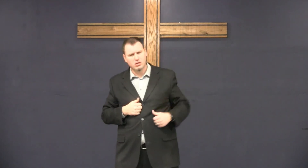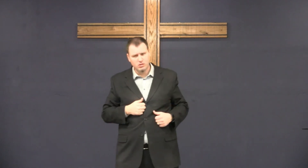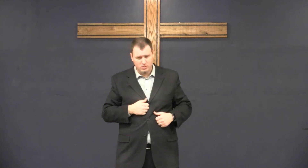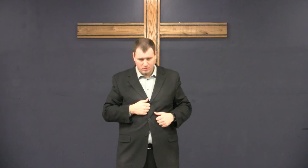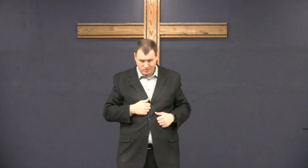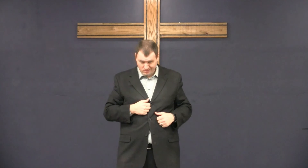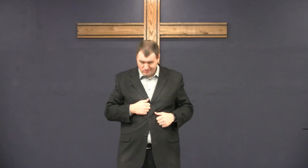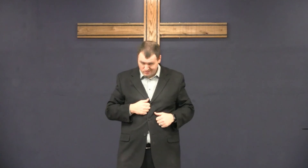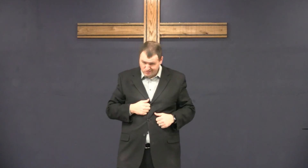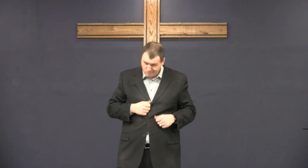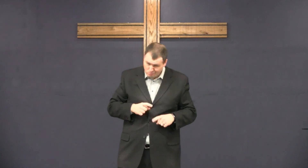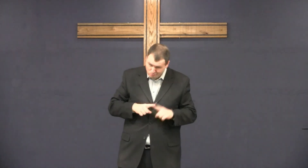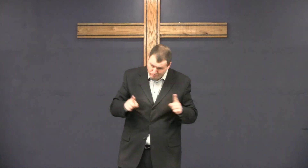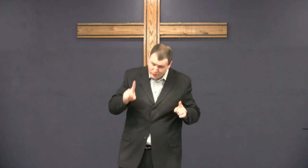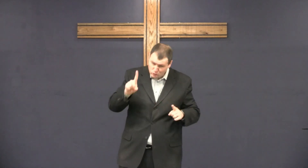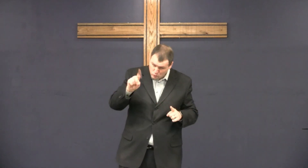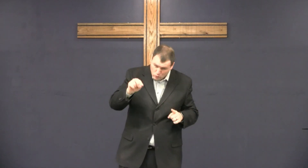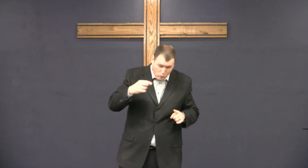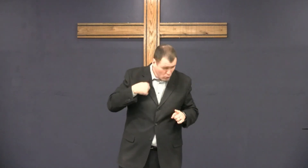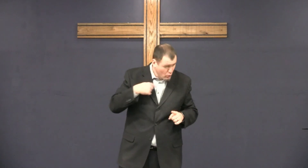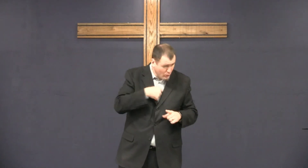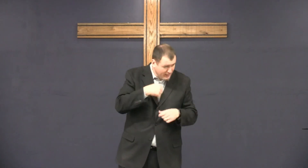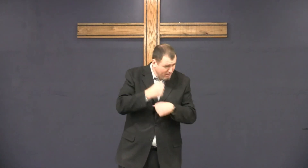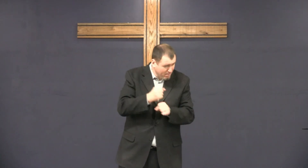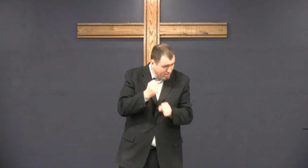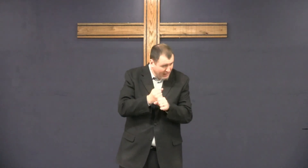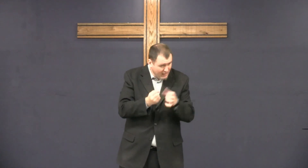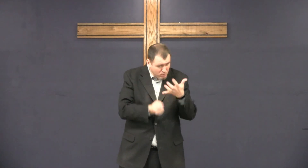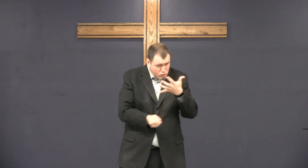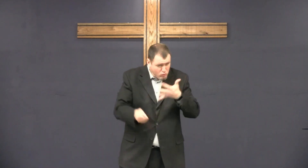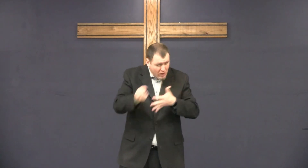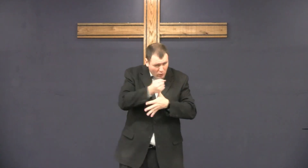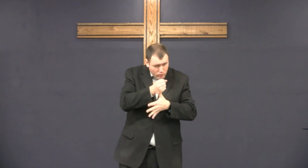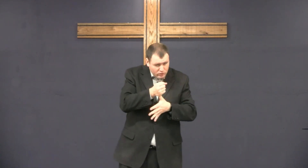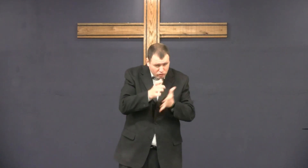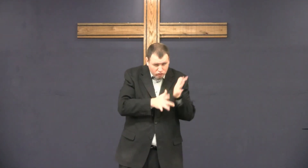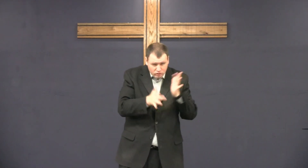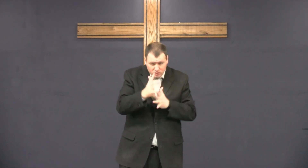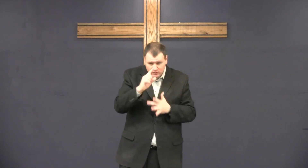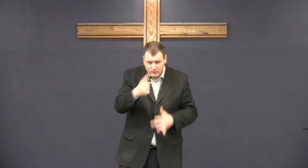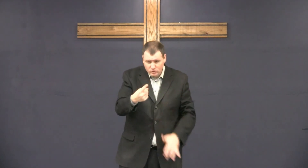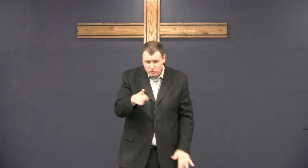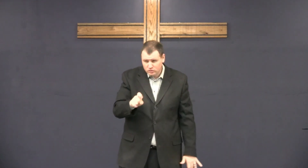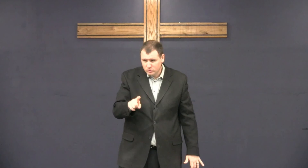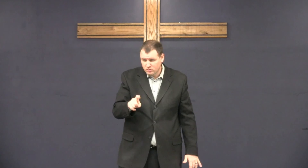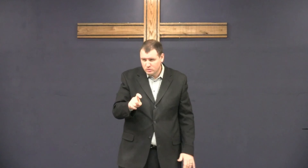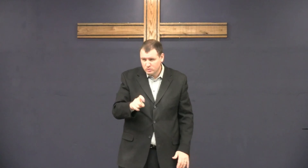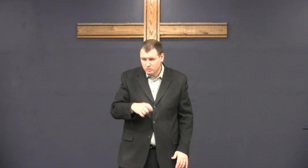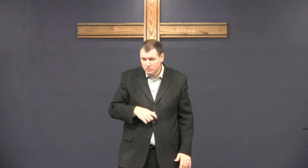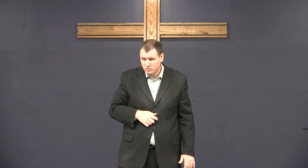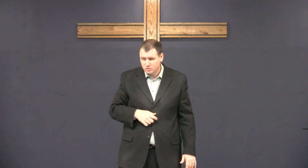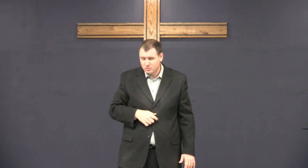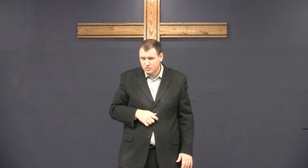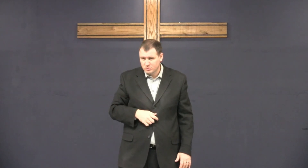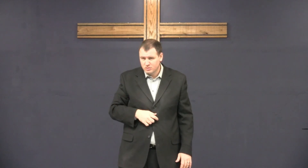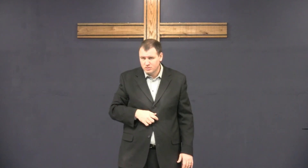to be king in my life. But do we actually make Jesus